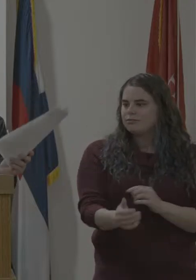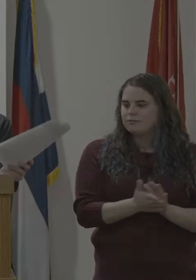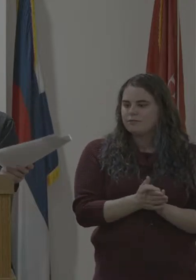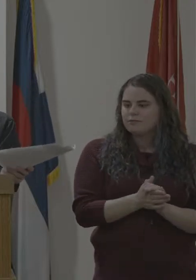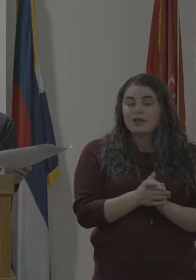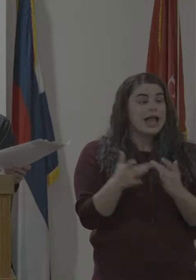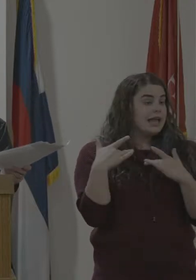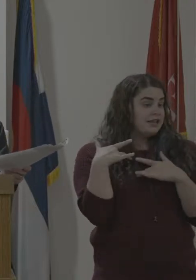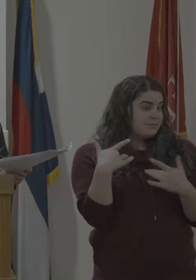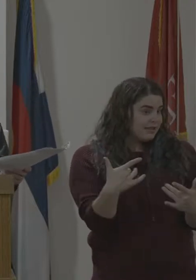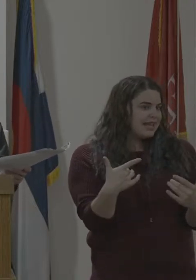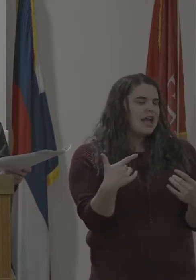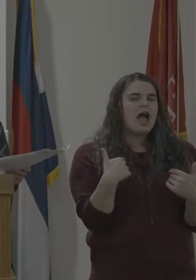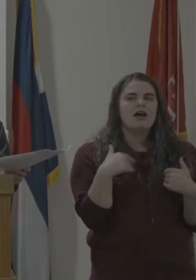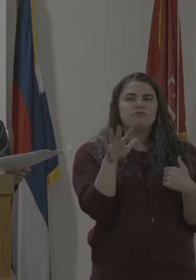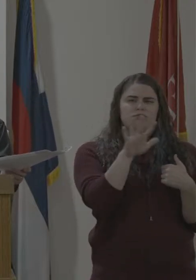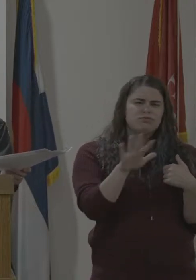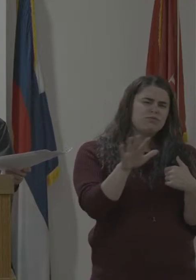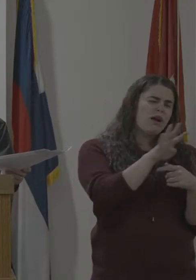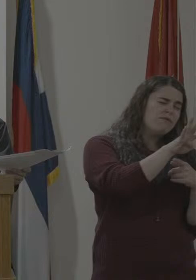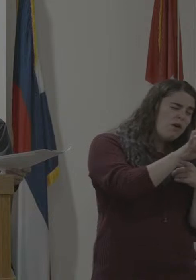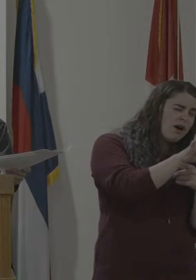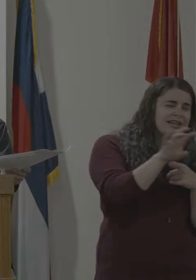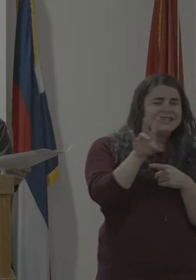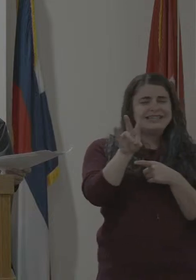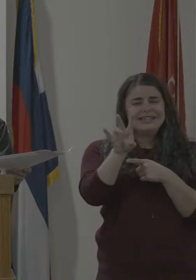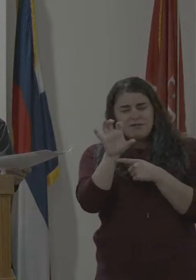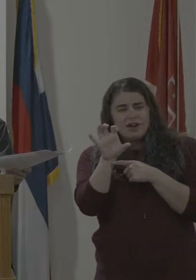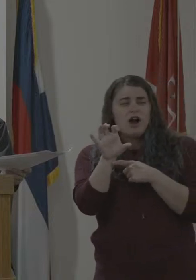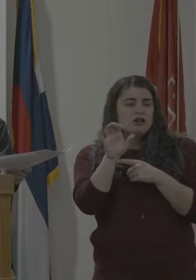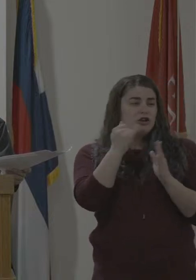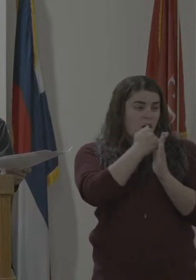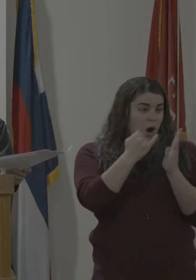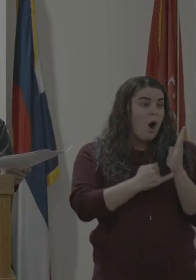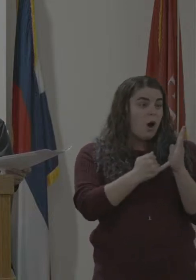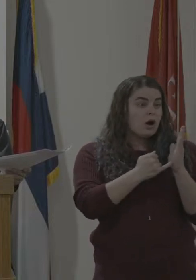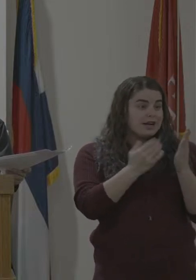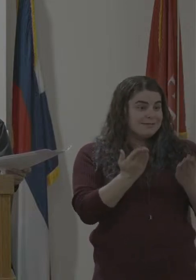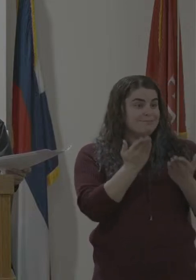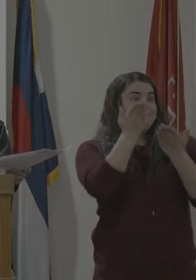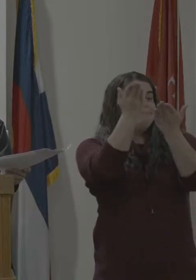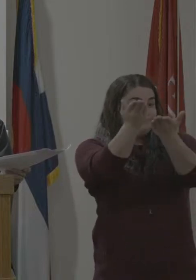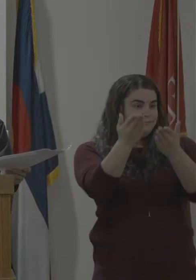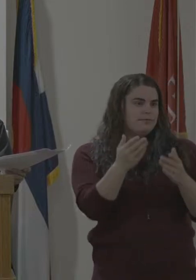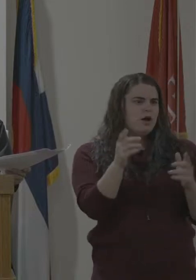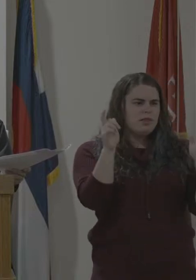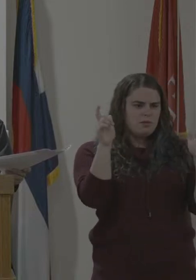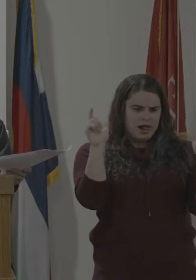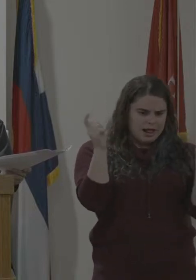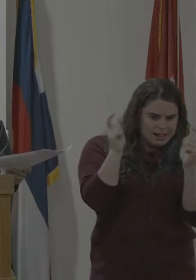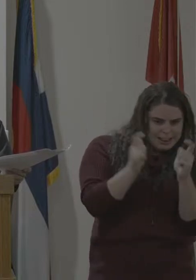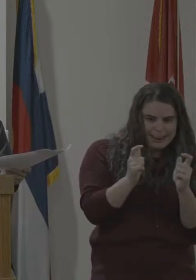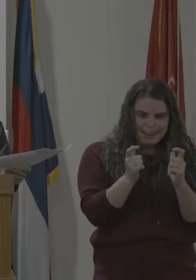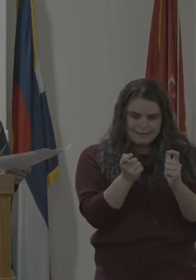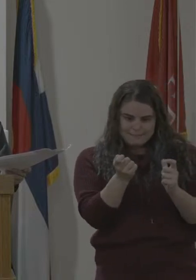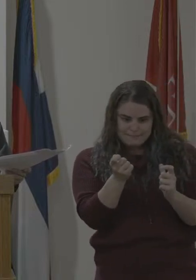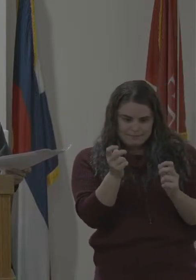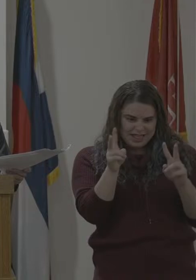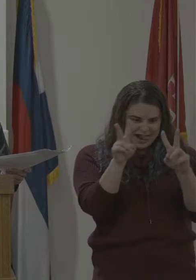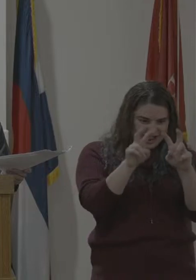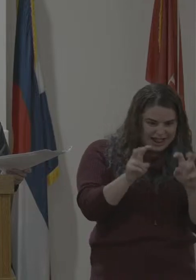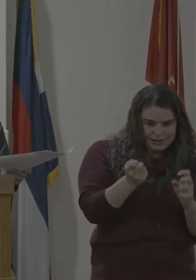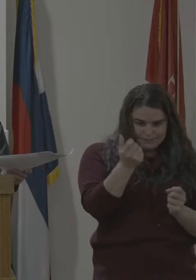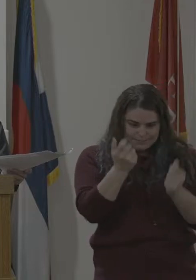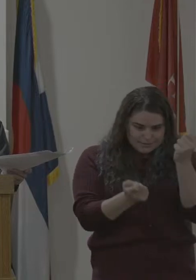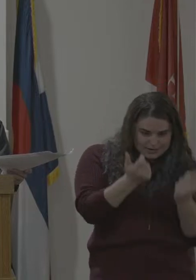We typically have anywhere between 400 to 700 pieces of artwork get submitted. It gets whittled down to about 60 to 100 pieces